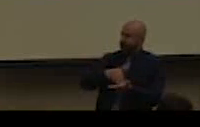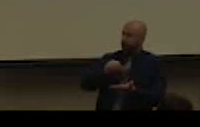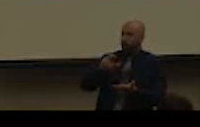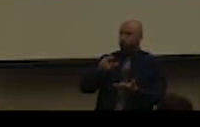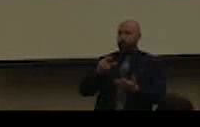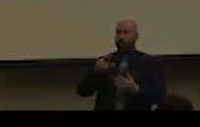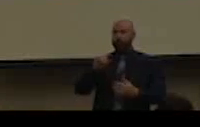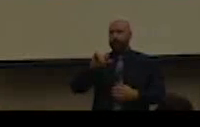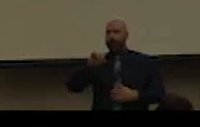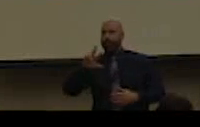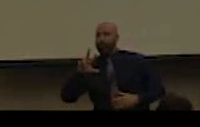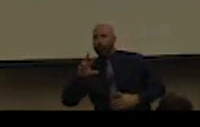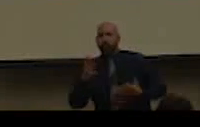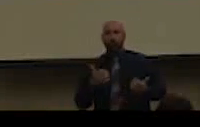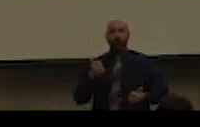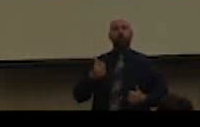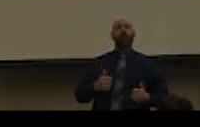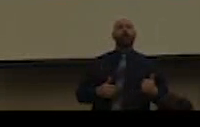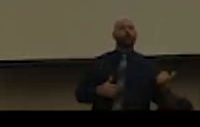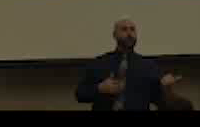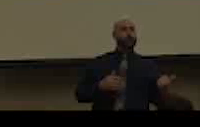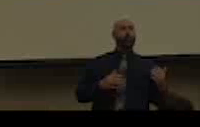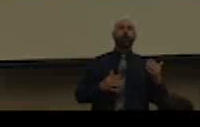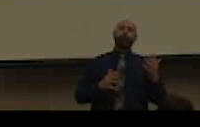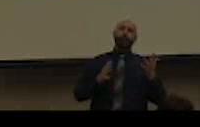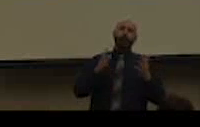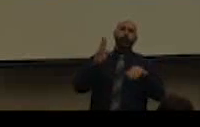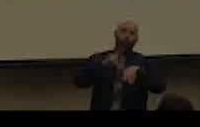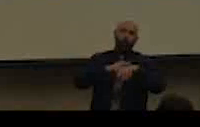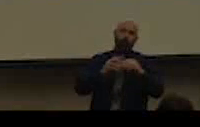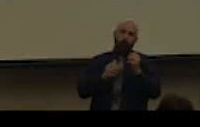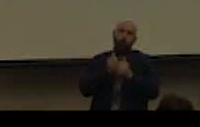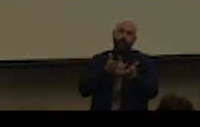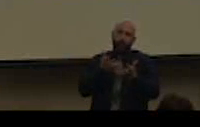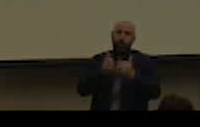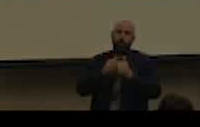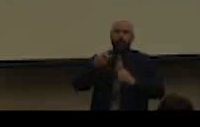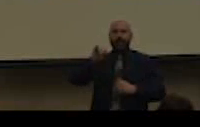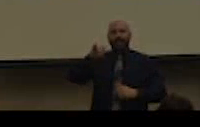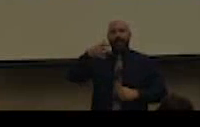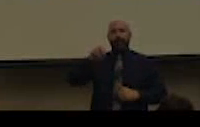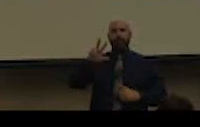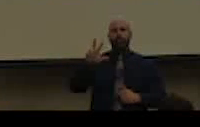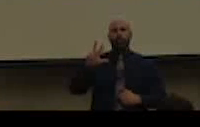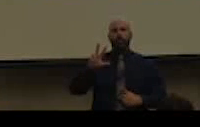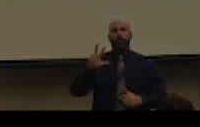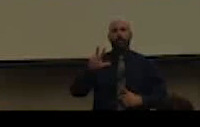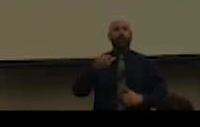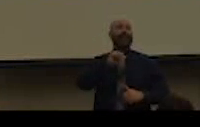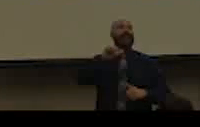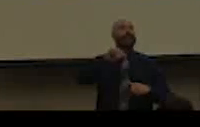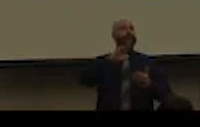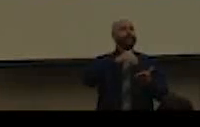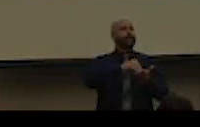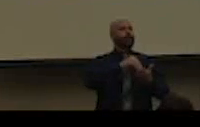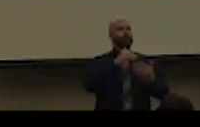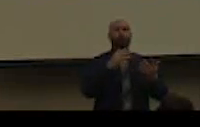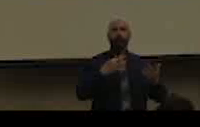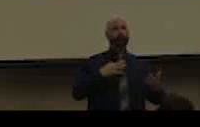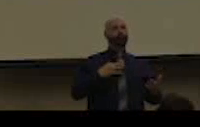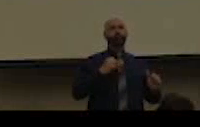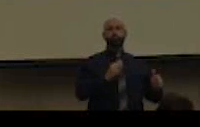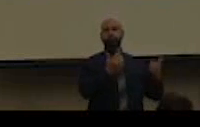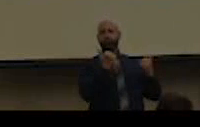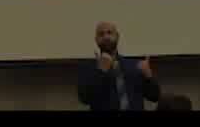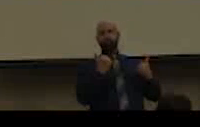We have the most interaction with type 3s, obviously, but any center is eligible, and we're promoting this through every venue that we have. So they sign up